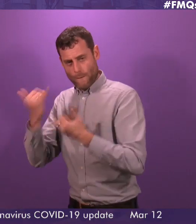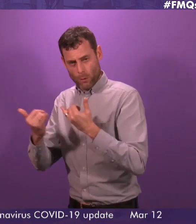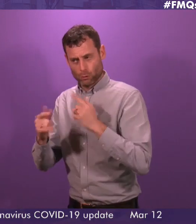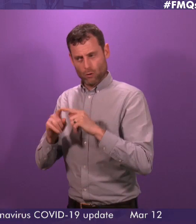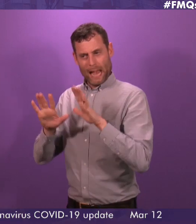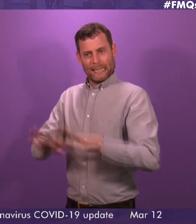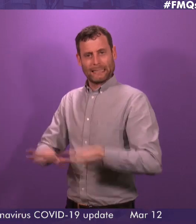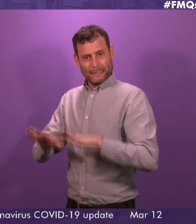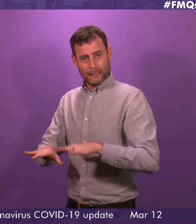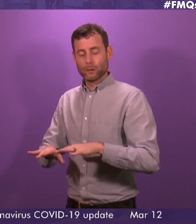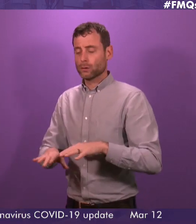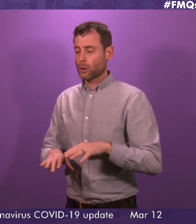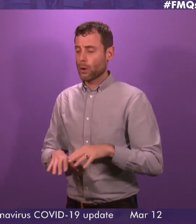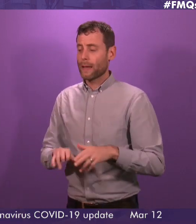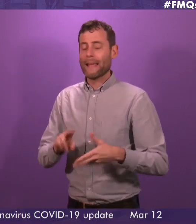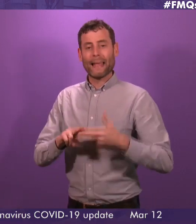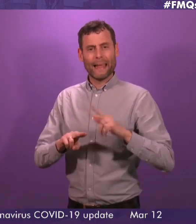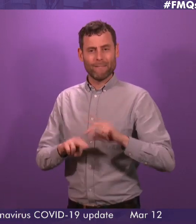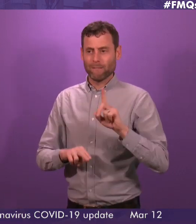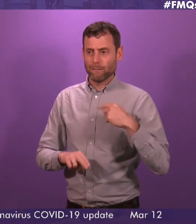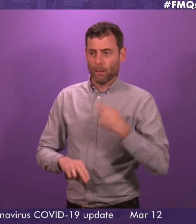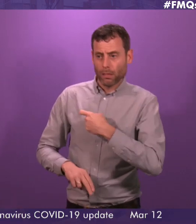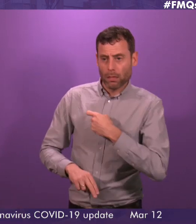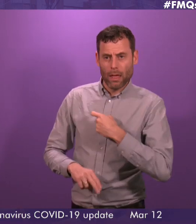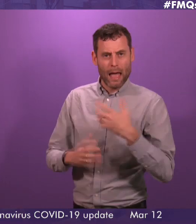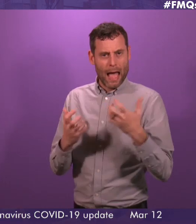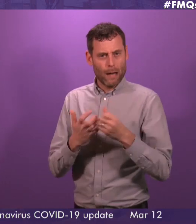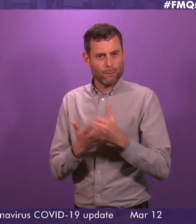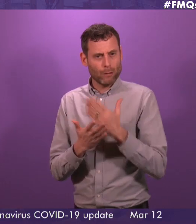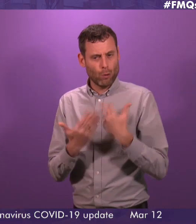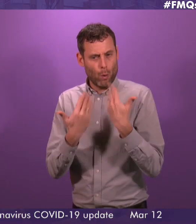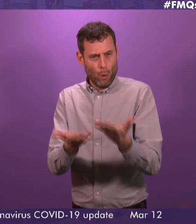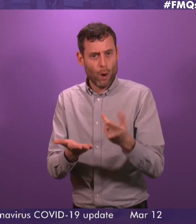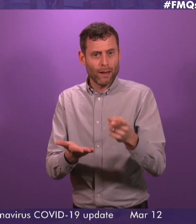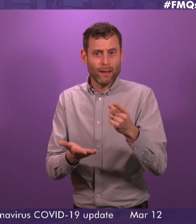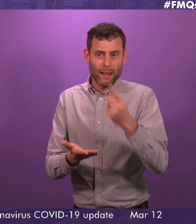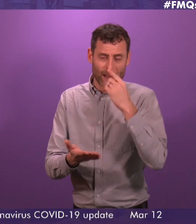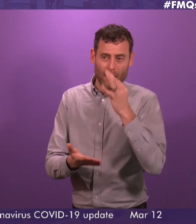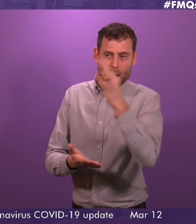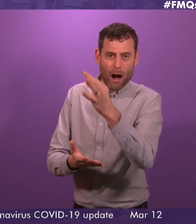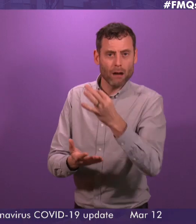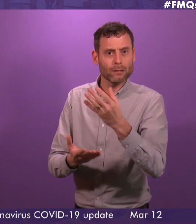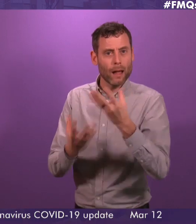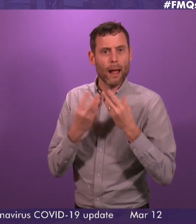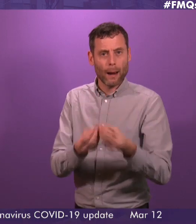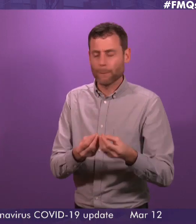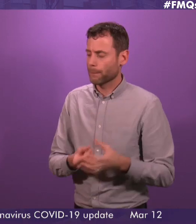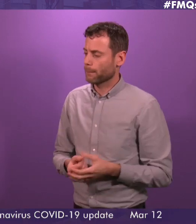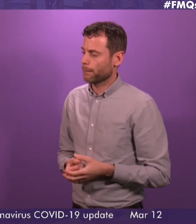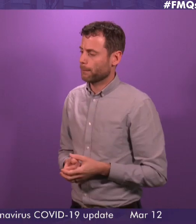that if they want to be tested, the options are there for them? Cabinet Secretary. I'm very grateful to Mr Green. That's a really important